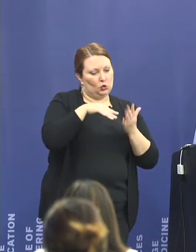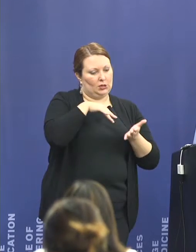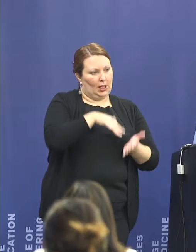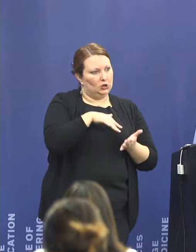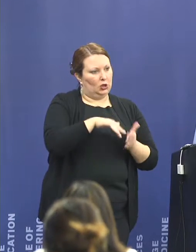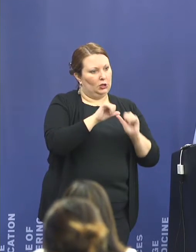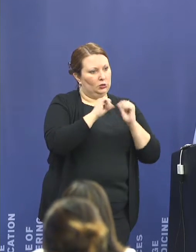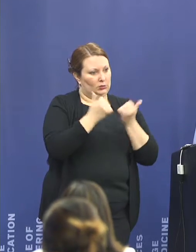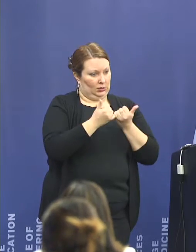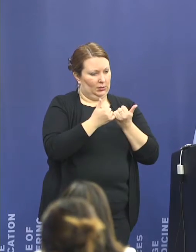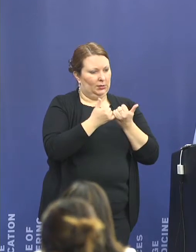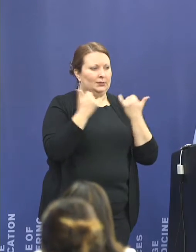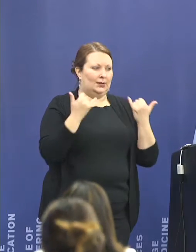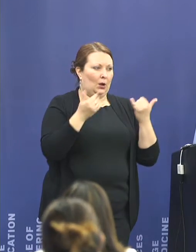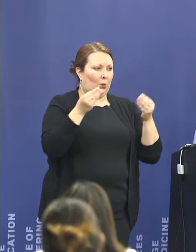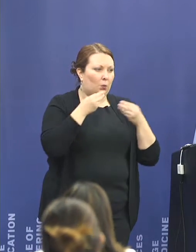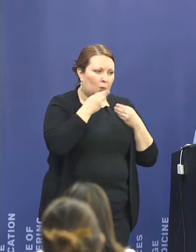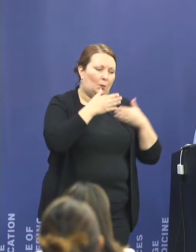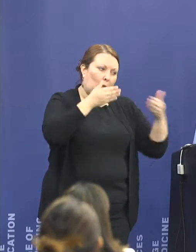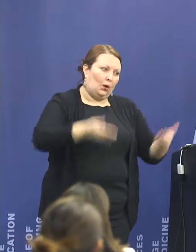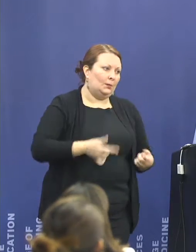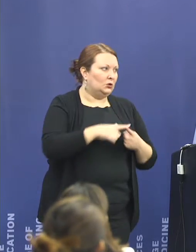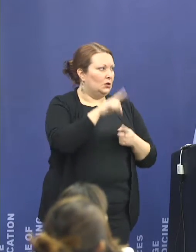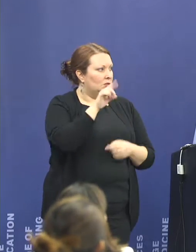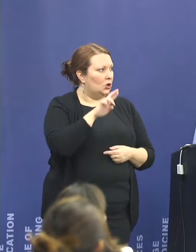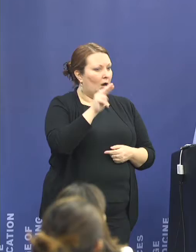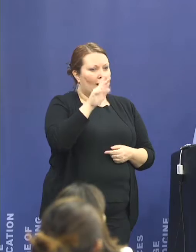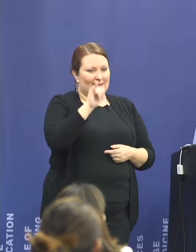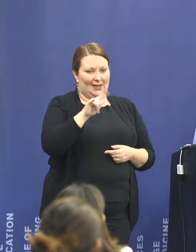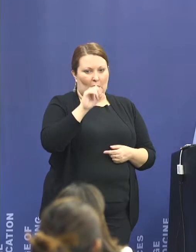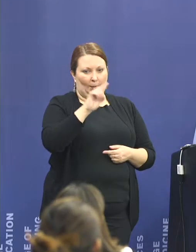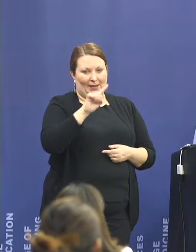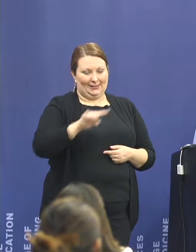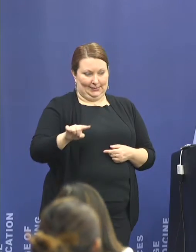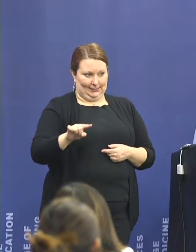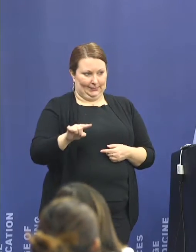Association. So please join me in a warm welcome for Dr. Nancy Lopez.